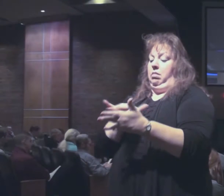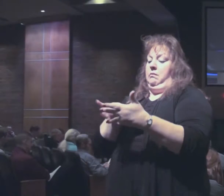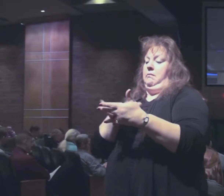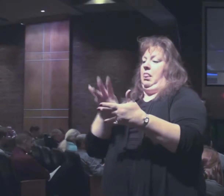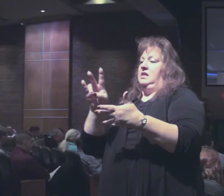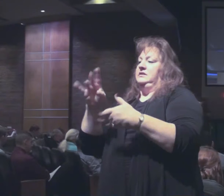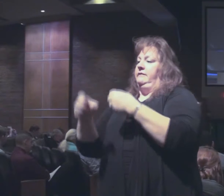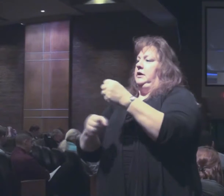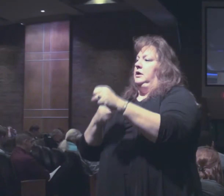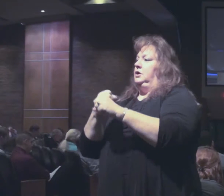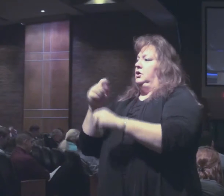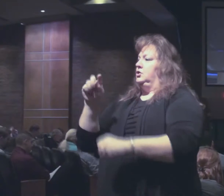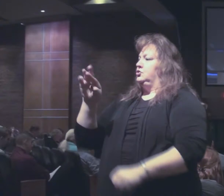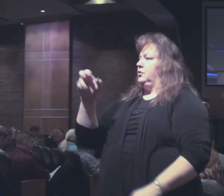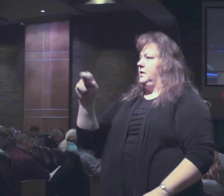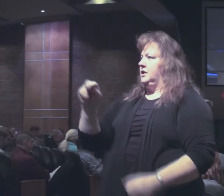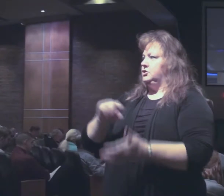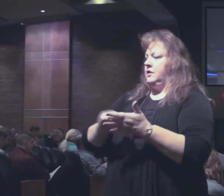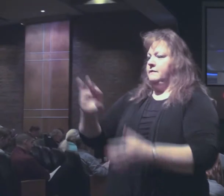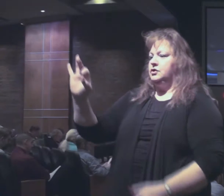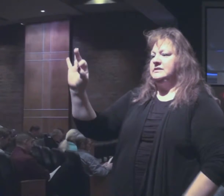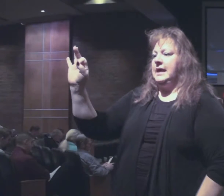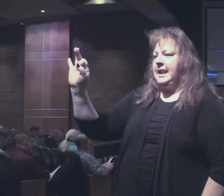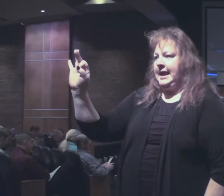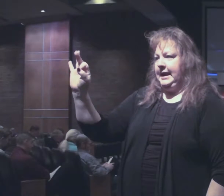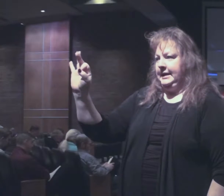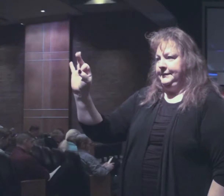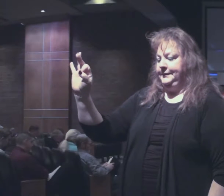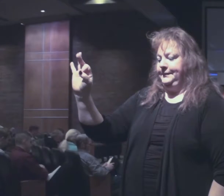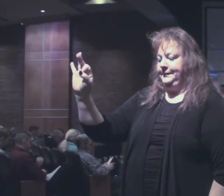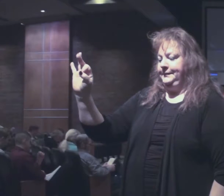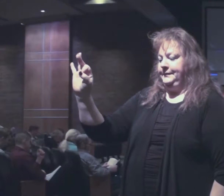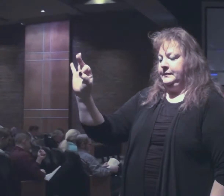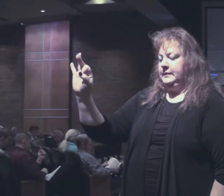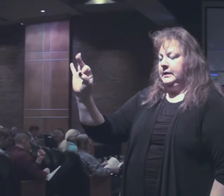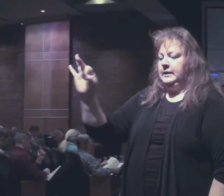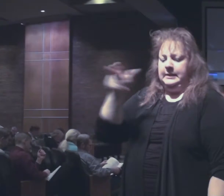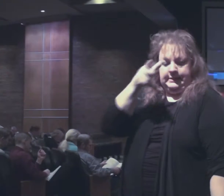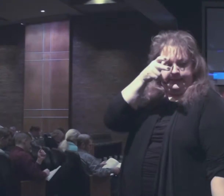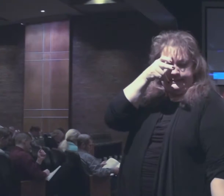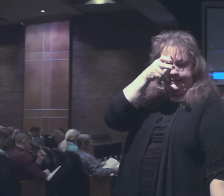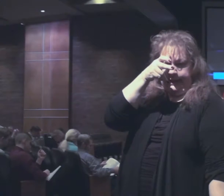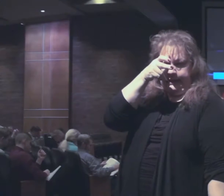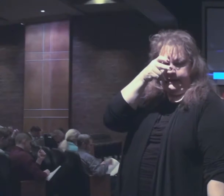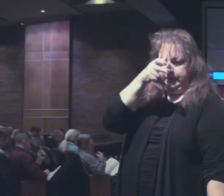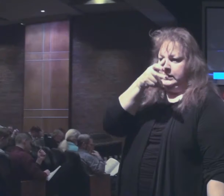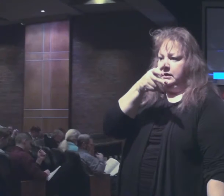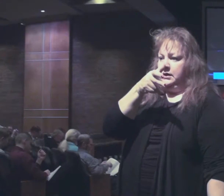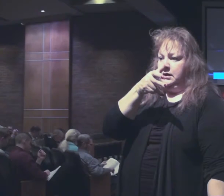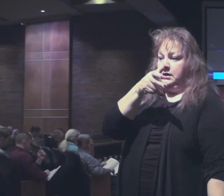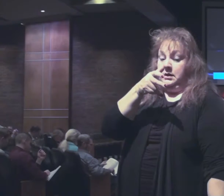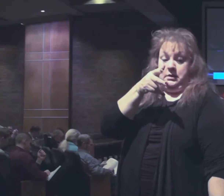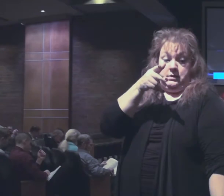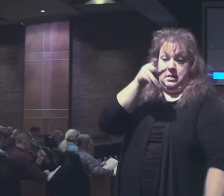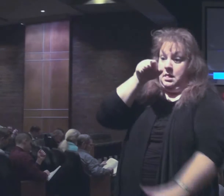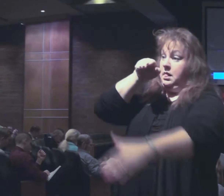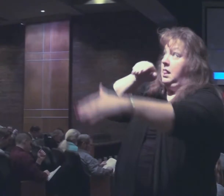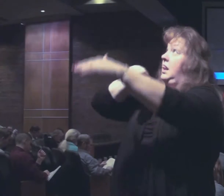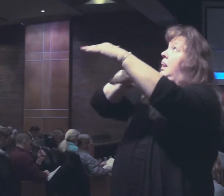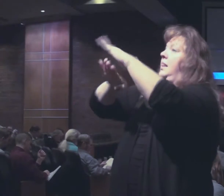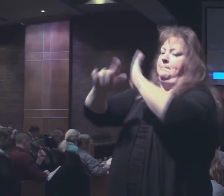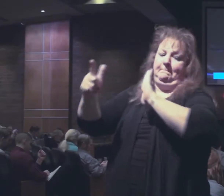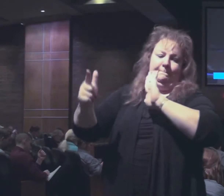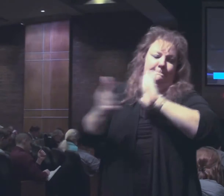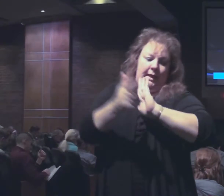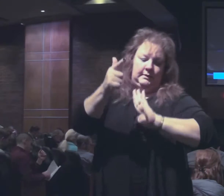tribulation. Verse 9. Satan is about to lose his access to